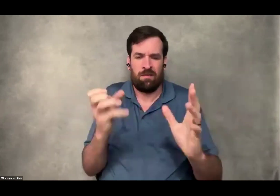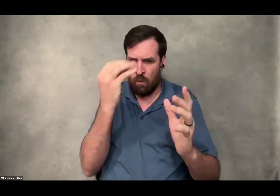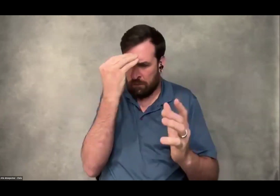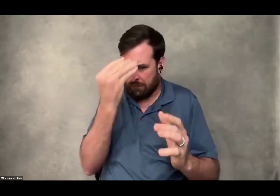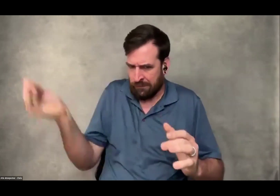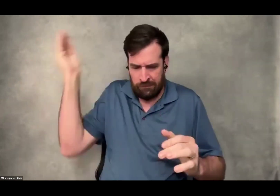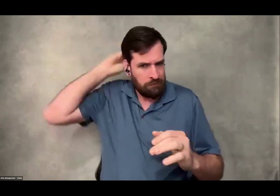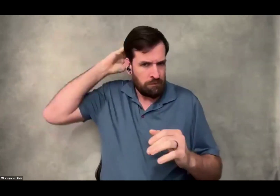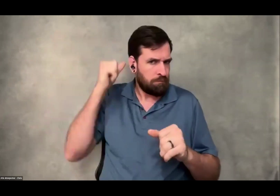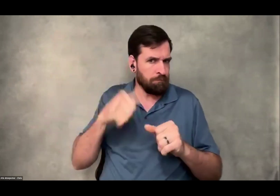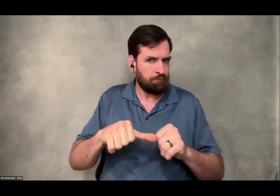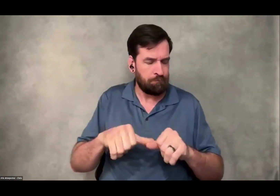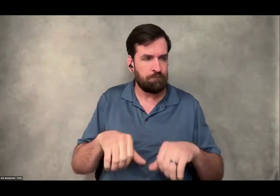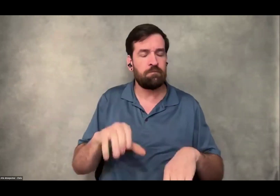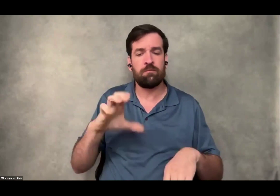mind.